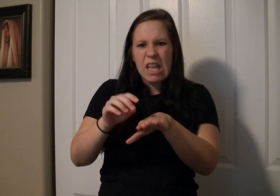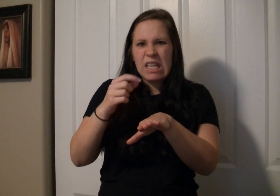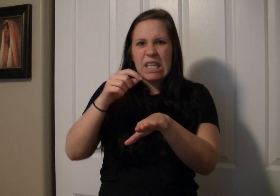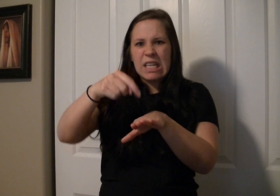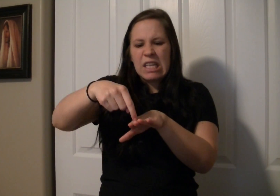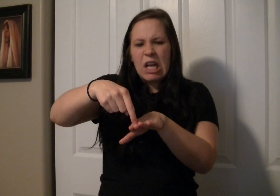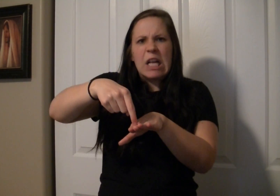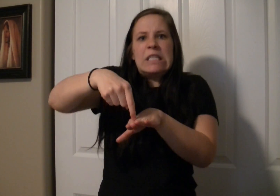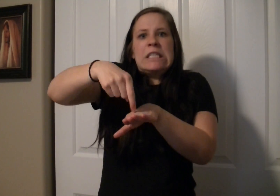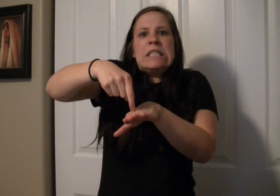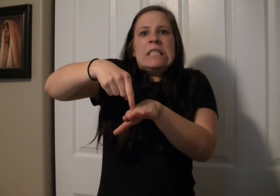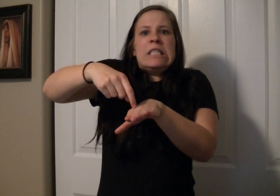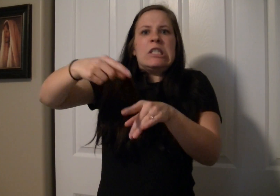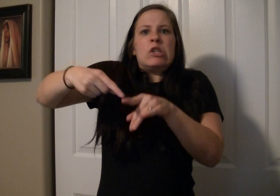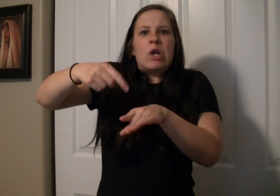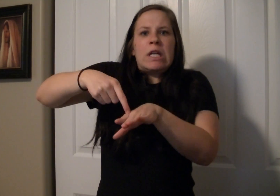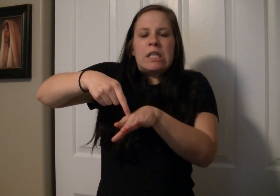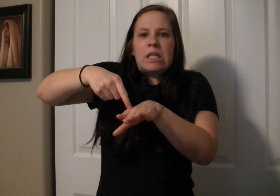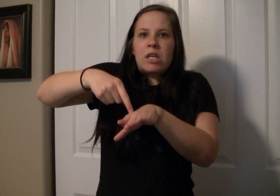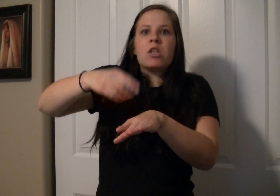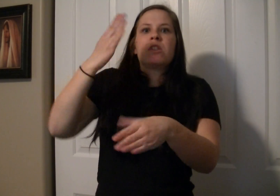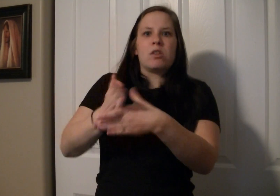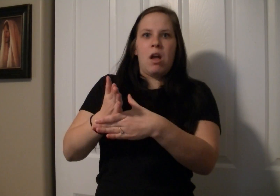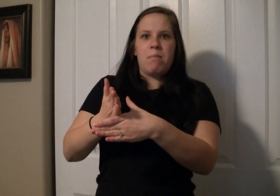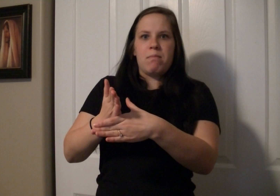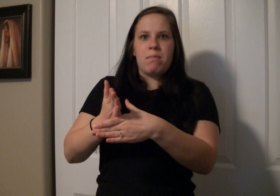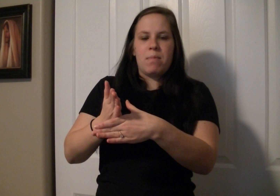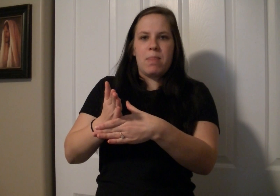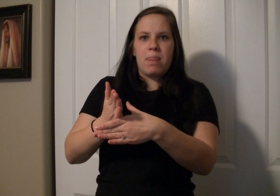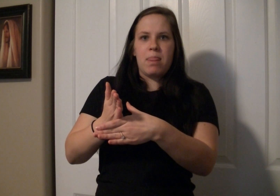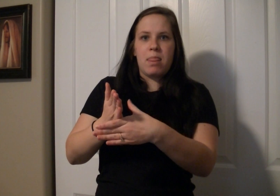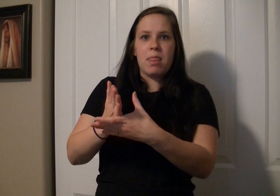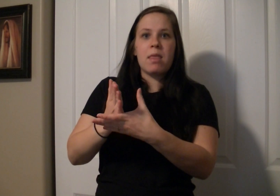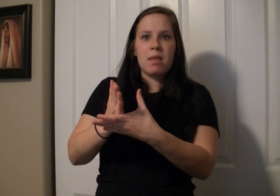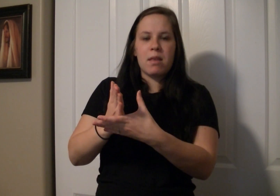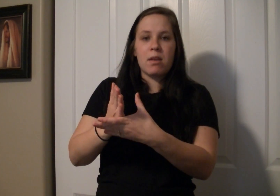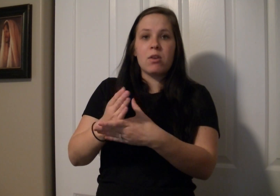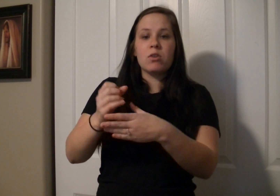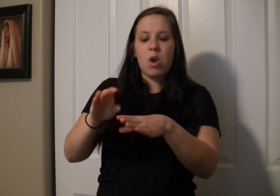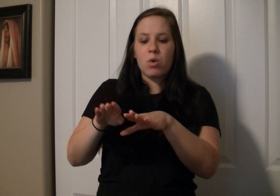zipper, that you stop at that point. So you're going to sew straight up until you get to that thick part of the